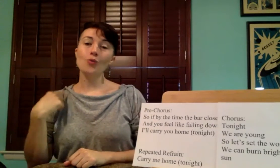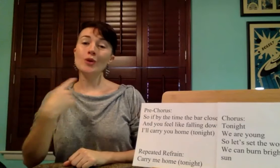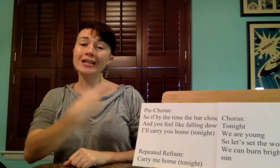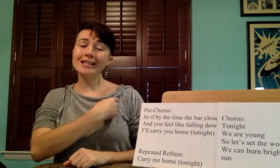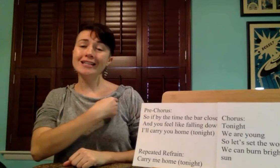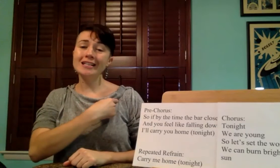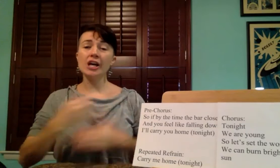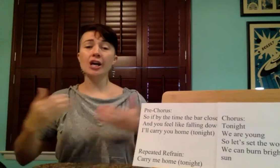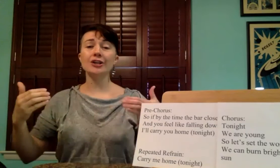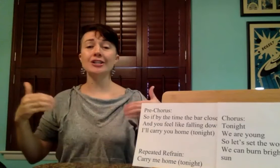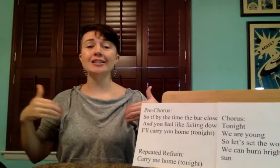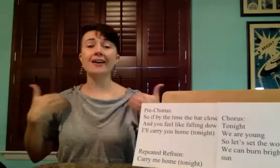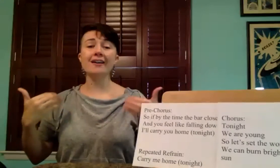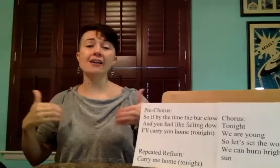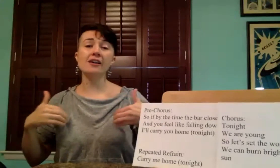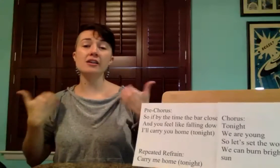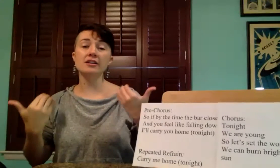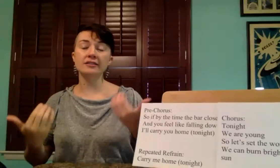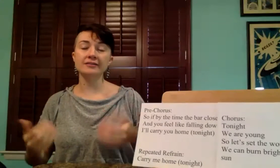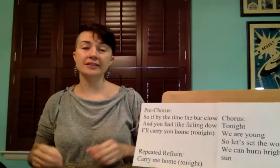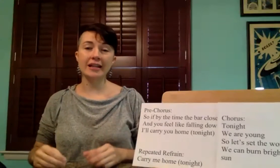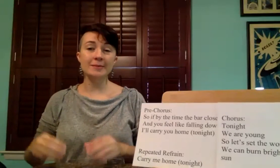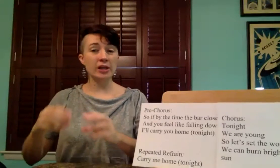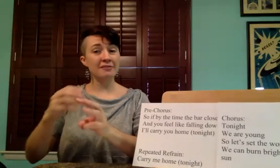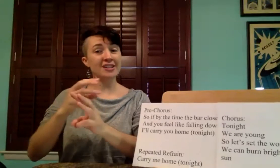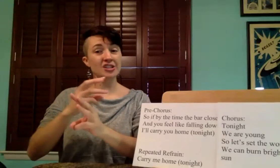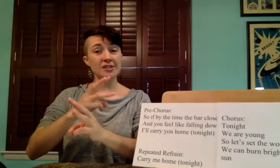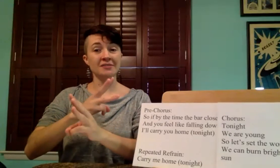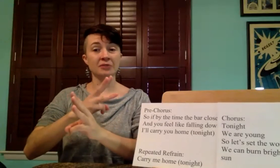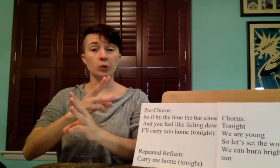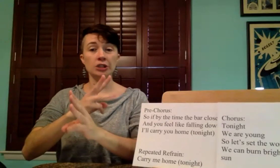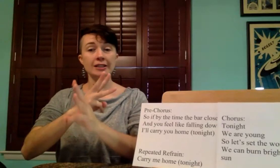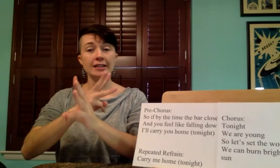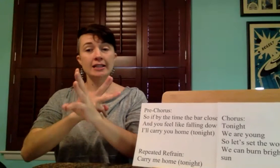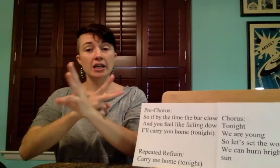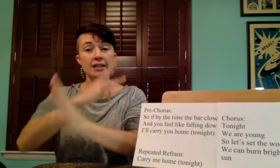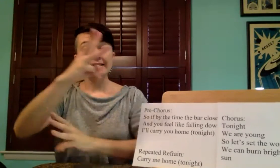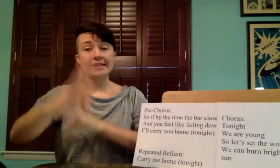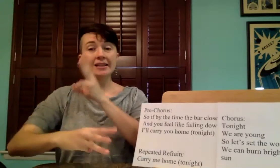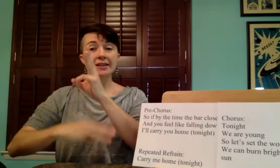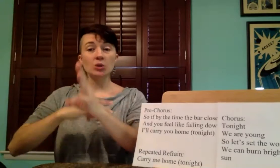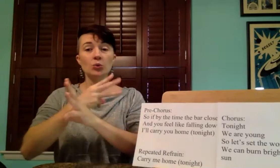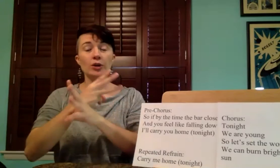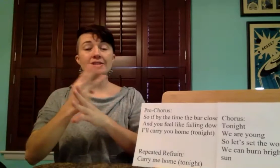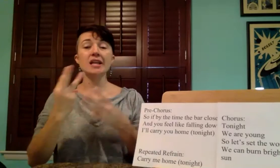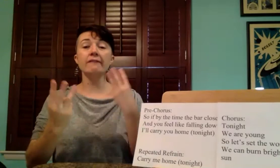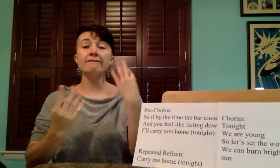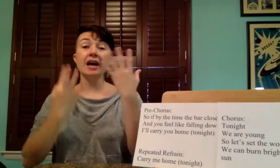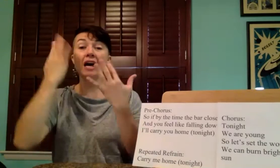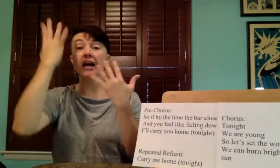we are young. I'm sorry, I'm actually saying for world. So I set the world on